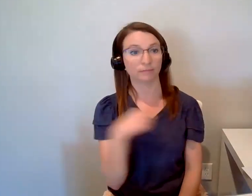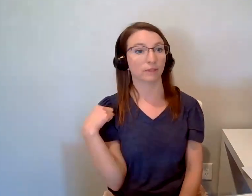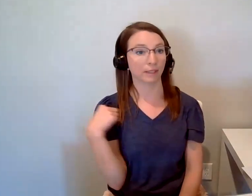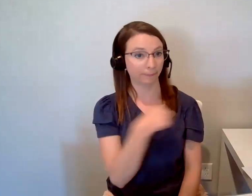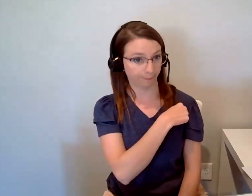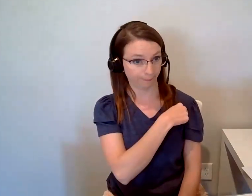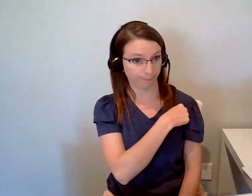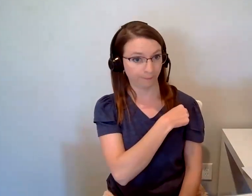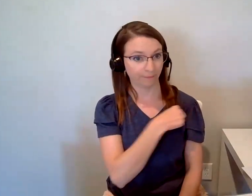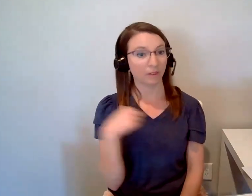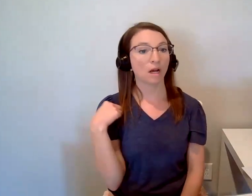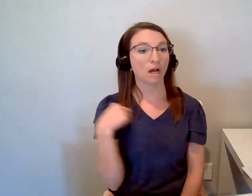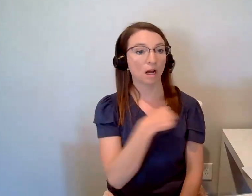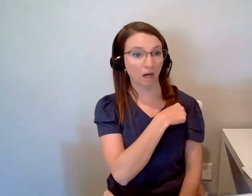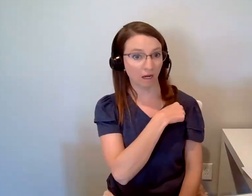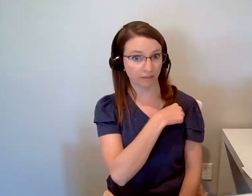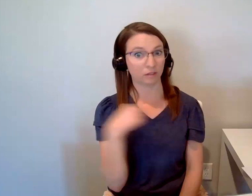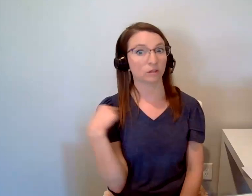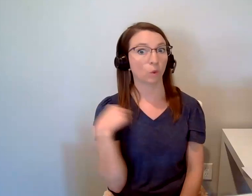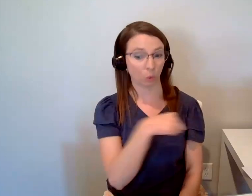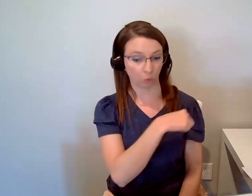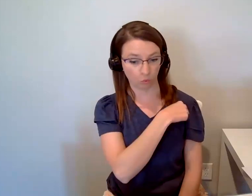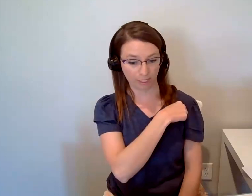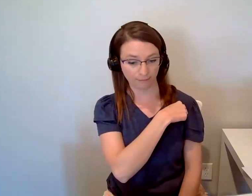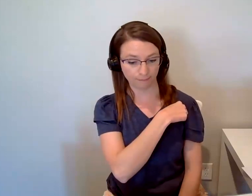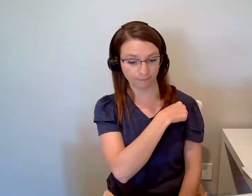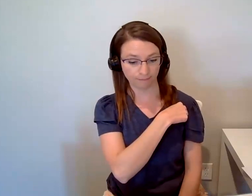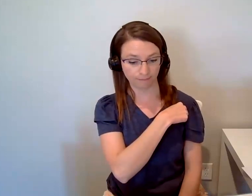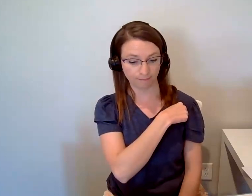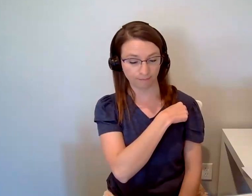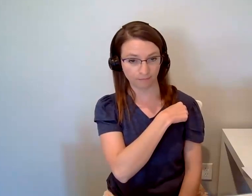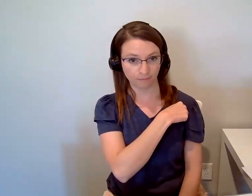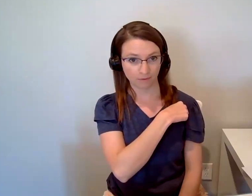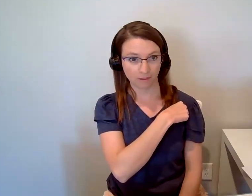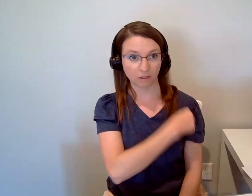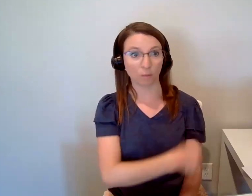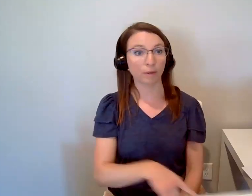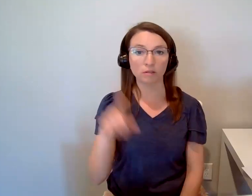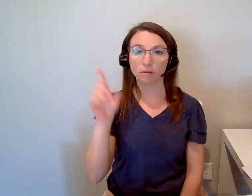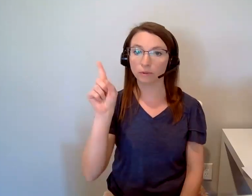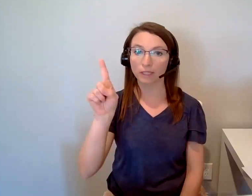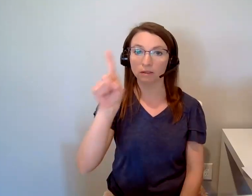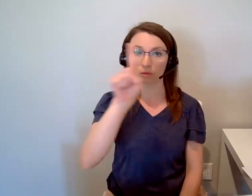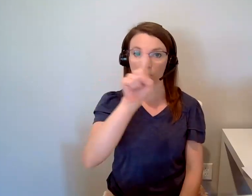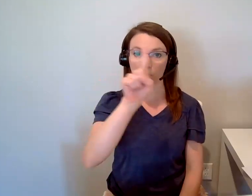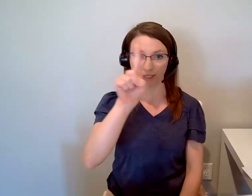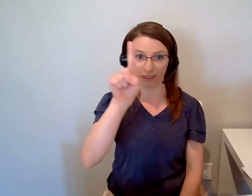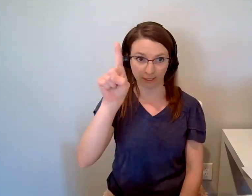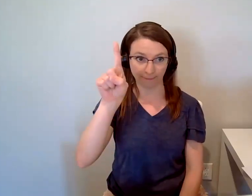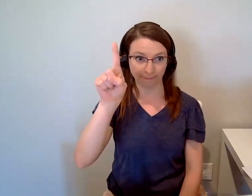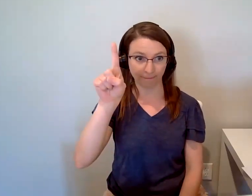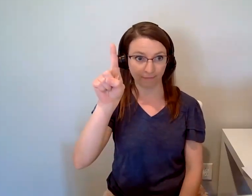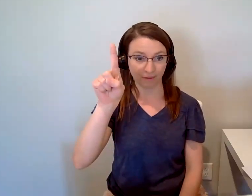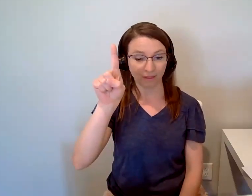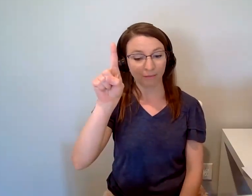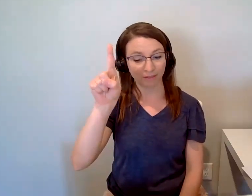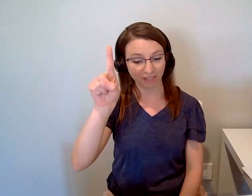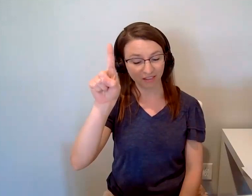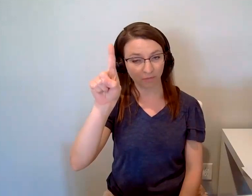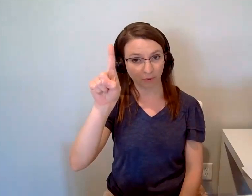Okay. Us, we. So personal pronouns, one handshake. Possessive